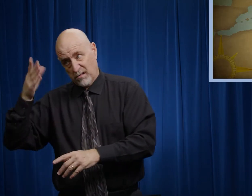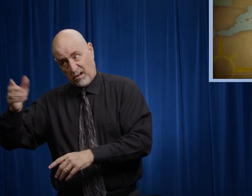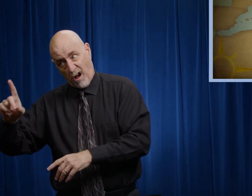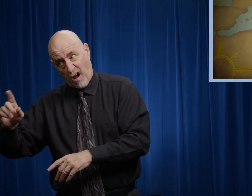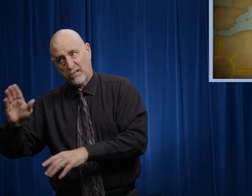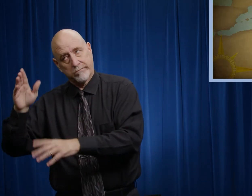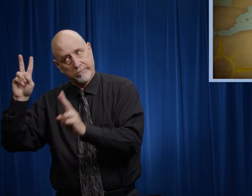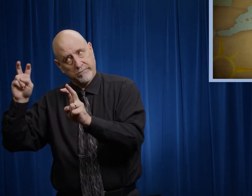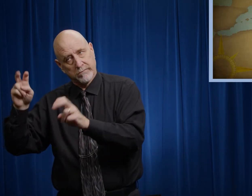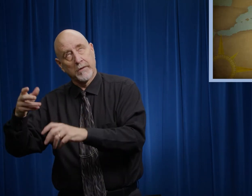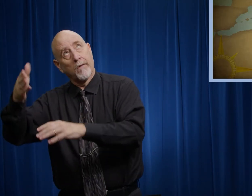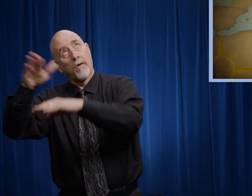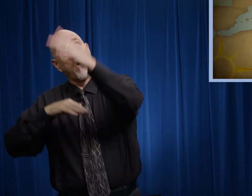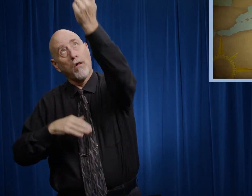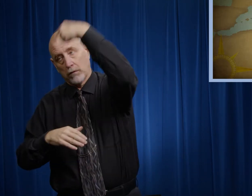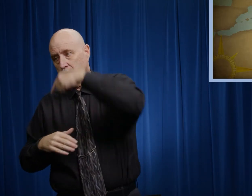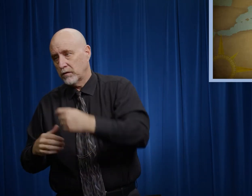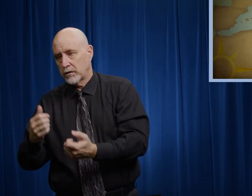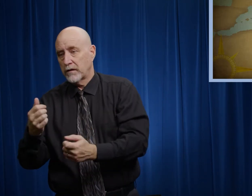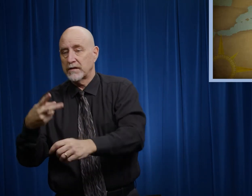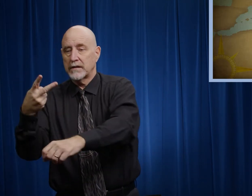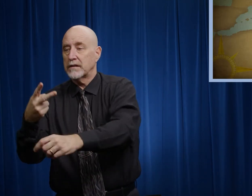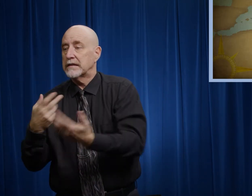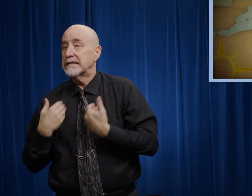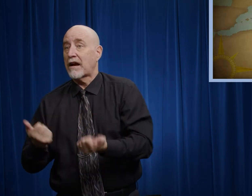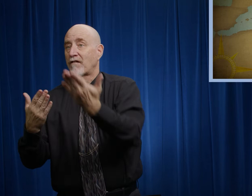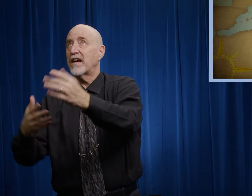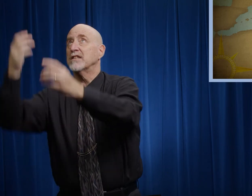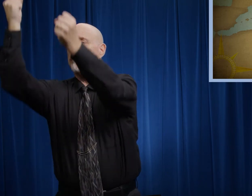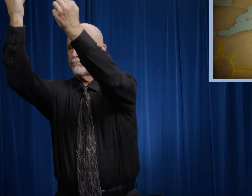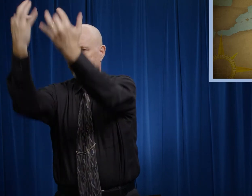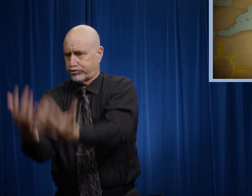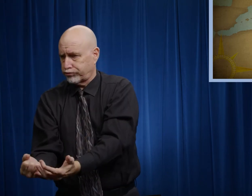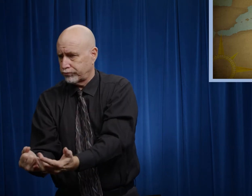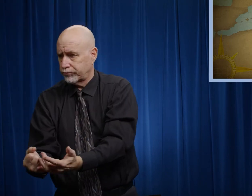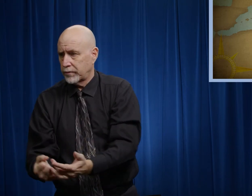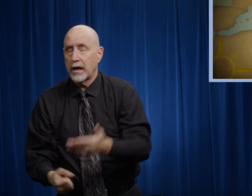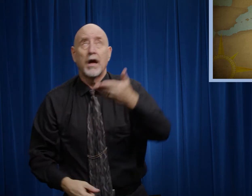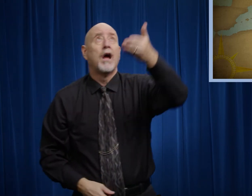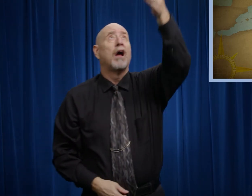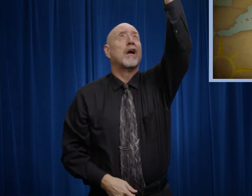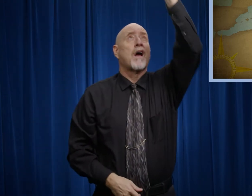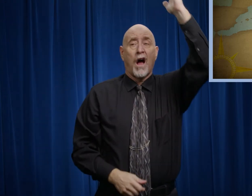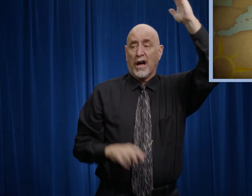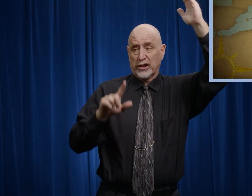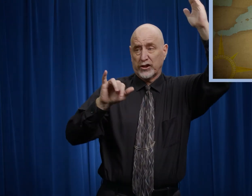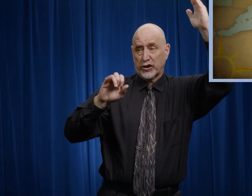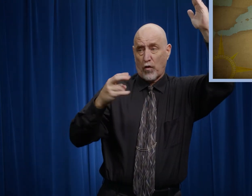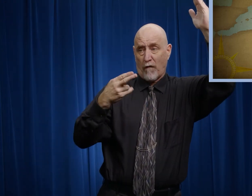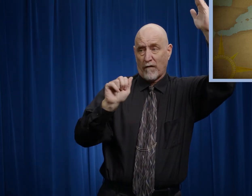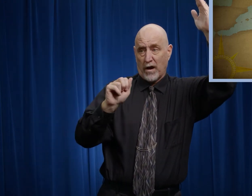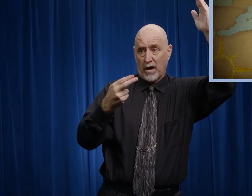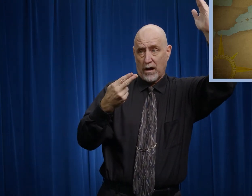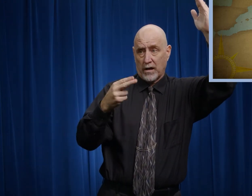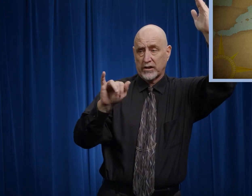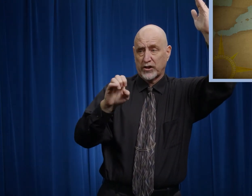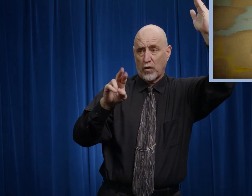alleged God to consume with fire one of the sacrifices, and then for Jehovah God to consume the other. Baal,